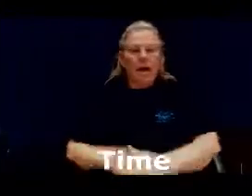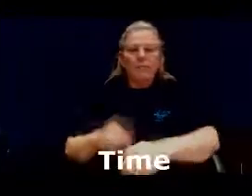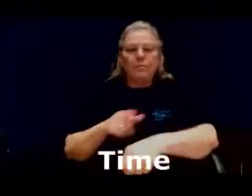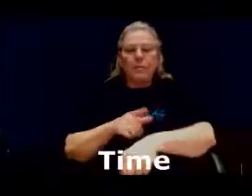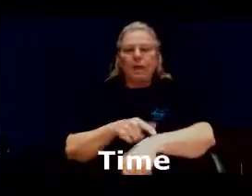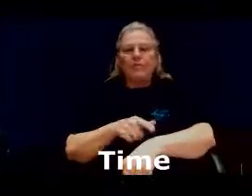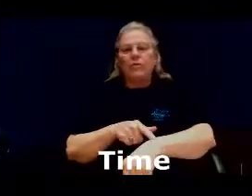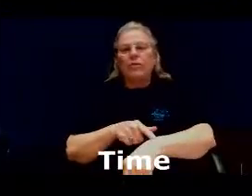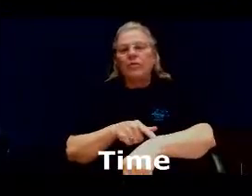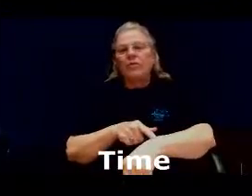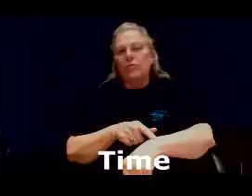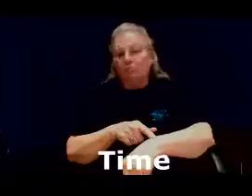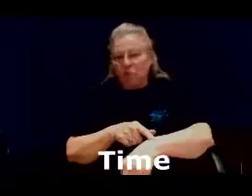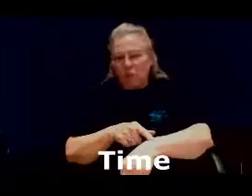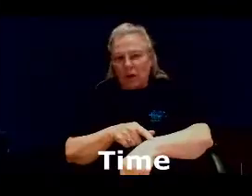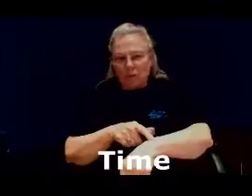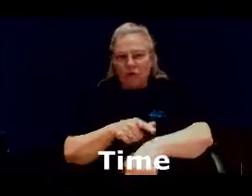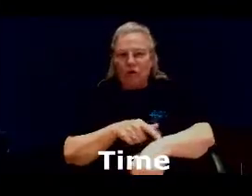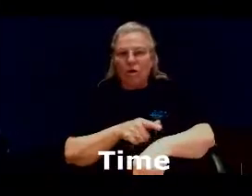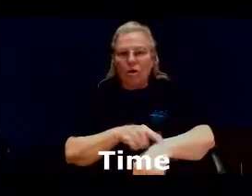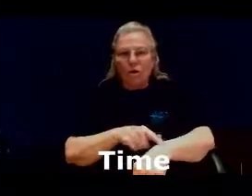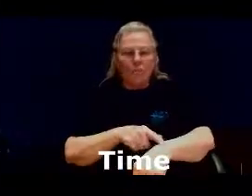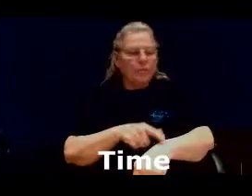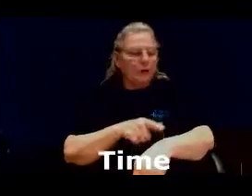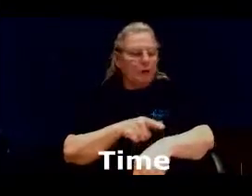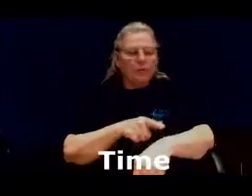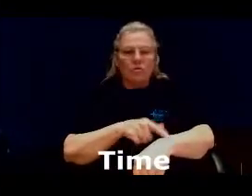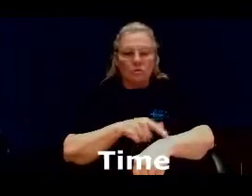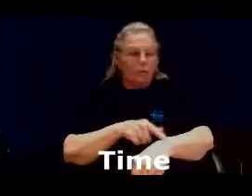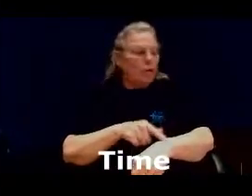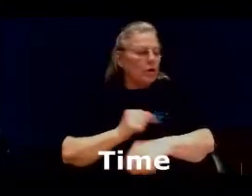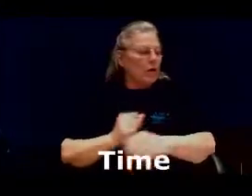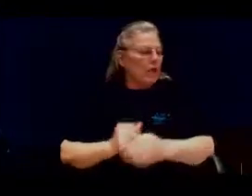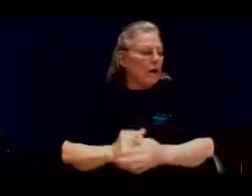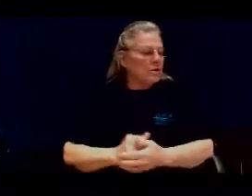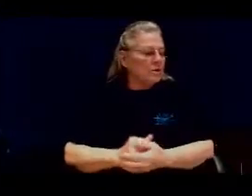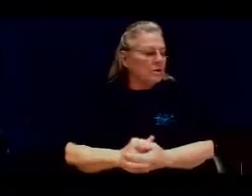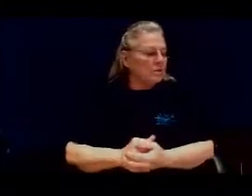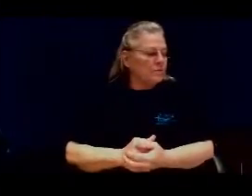Time, and if you think of your wristwatch on your arm, you just point to that.